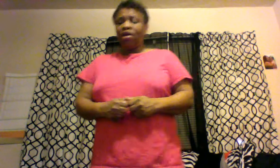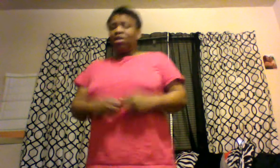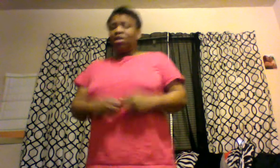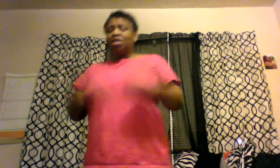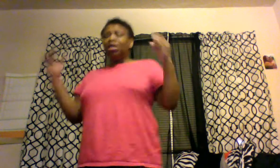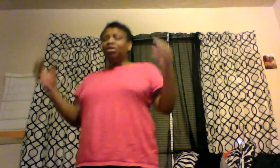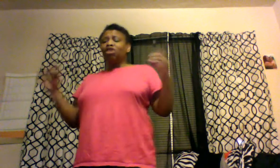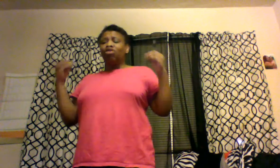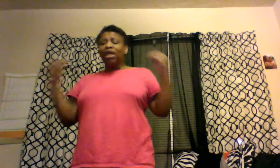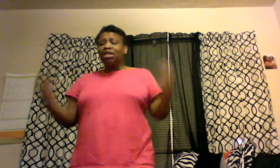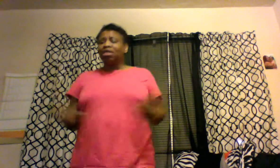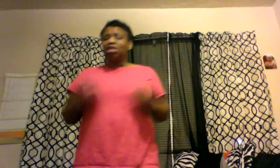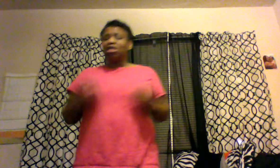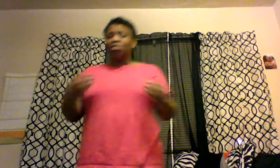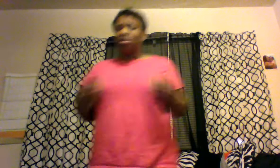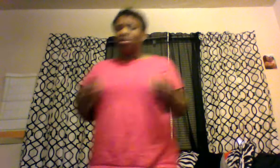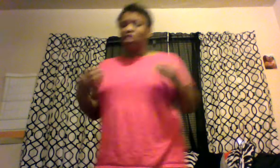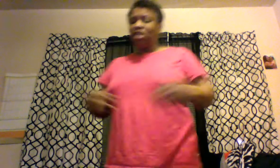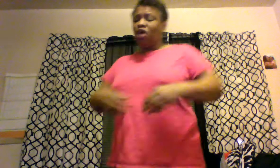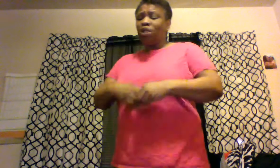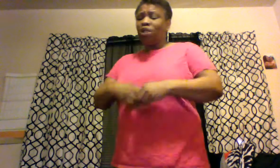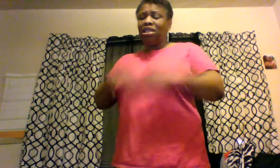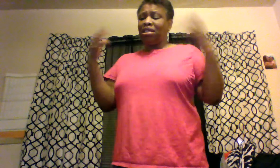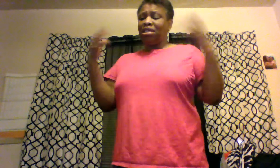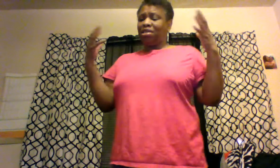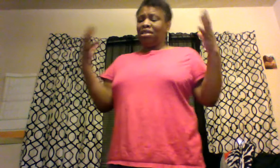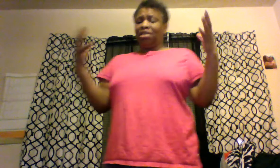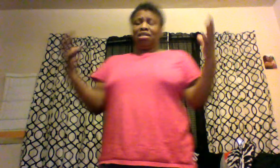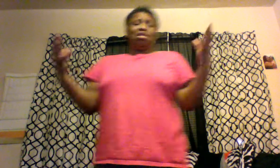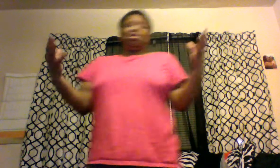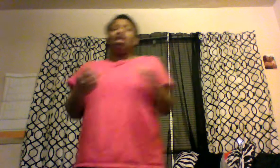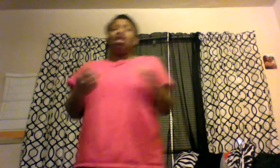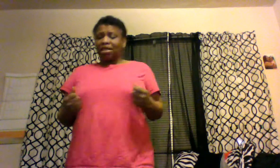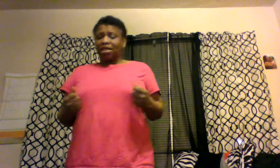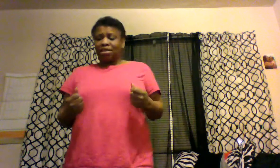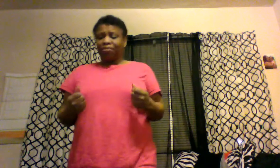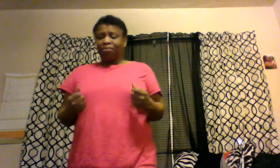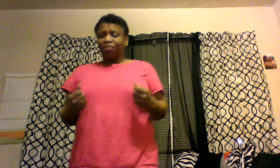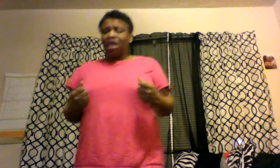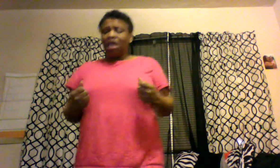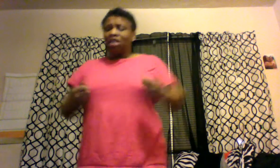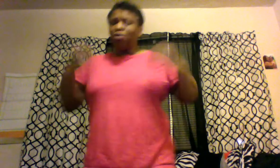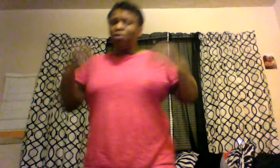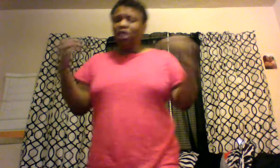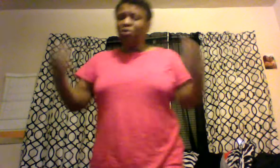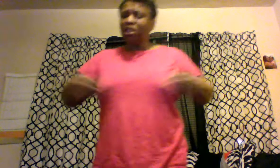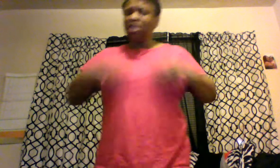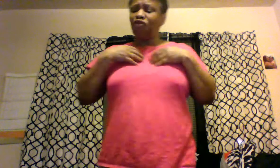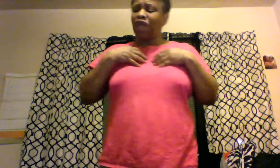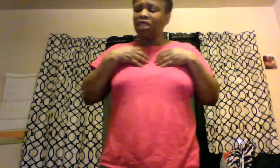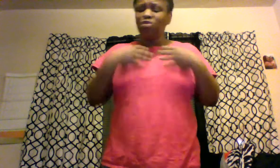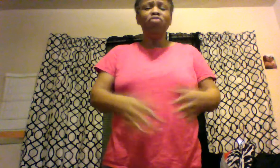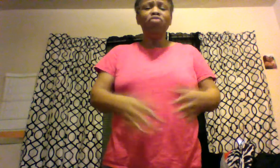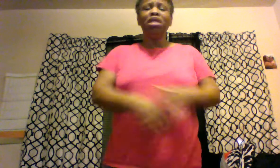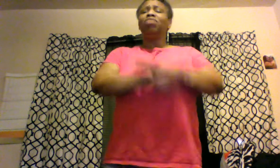You see, much of the greatness of the speech was its context. The speech put the civil rights movement